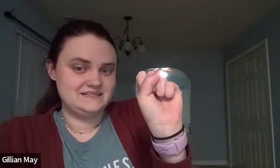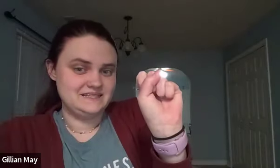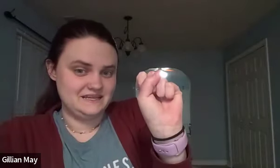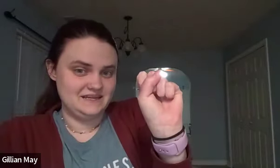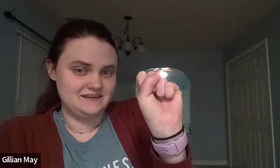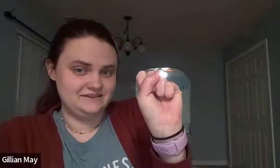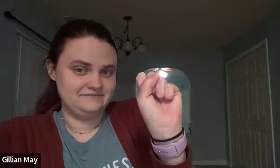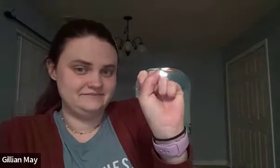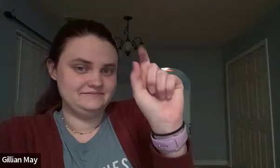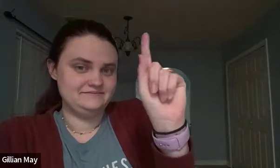T,